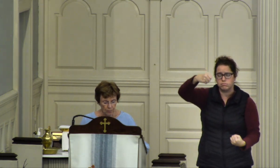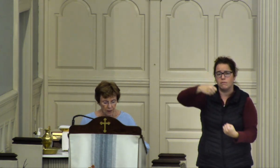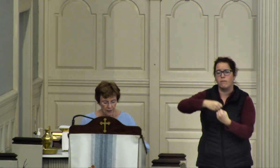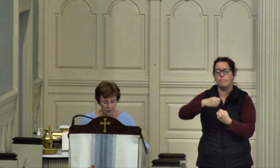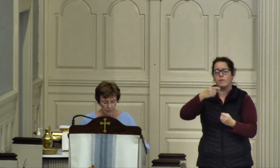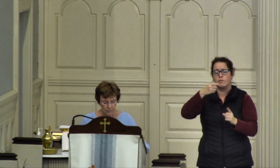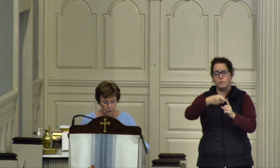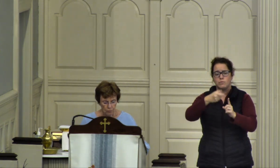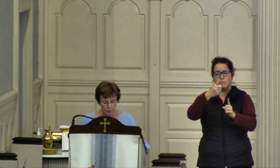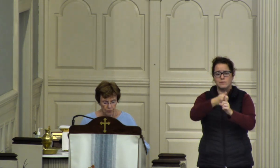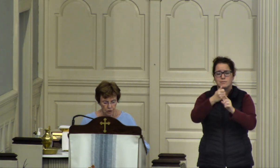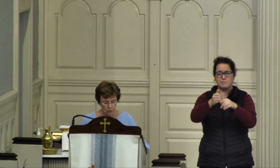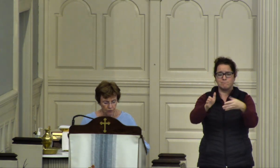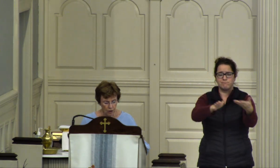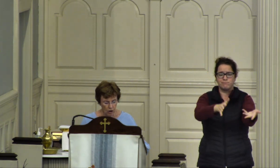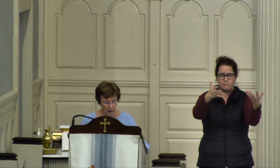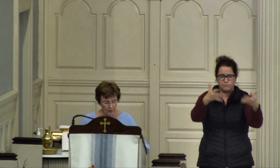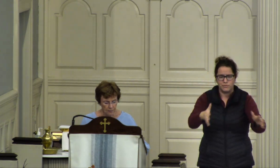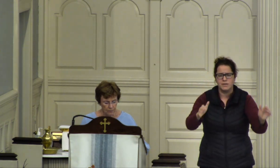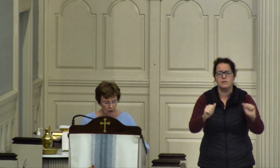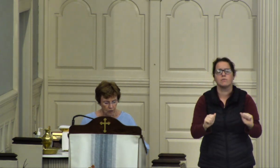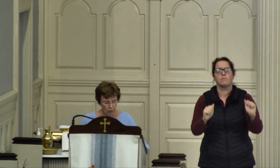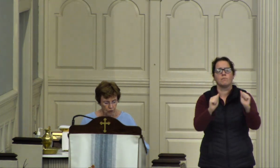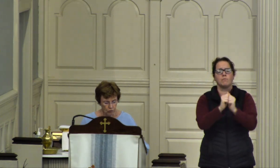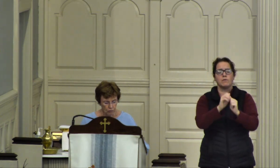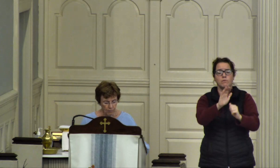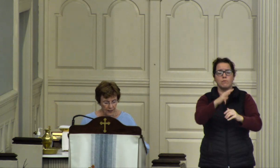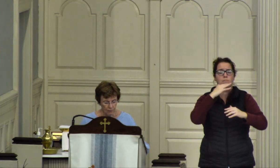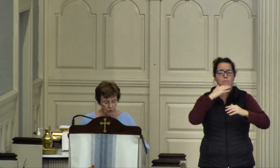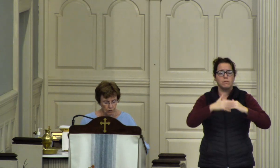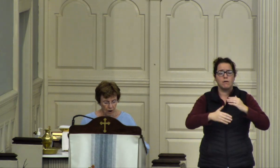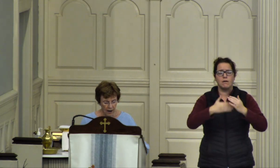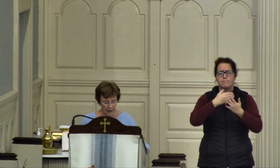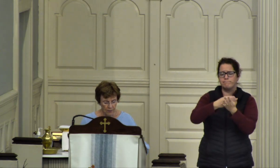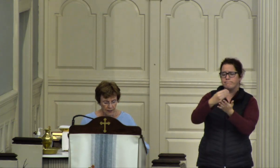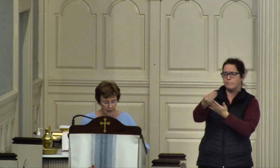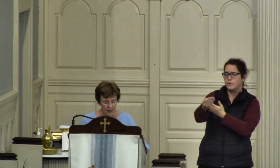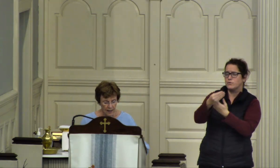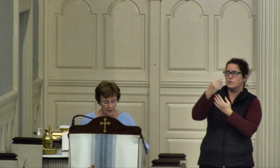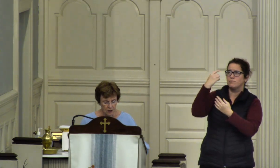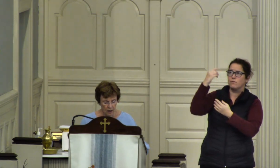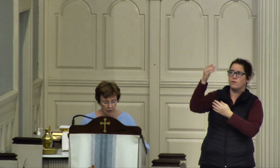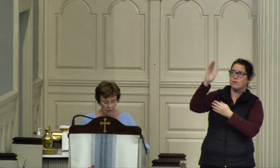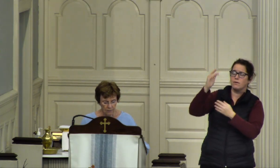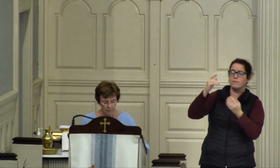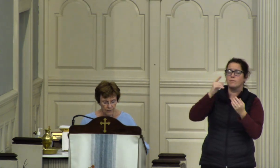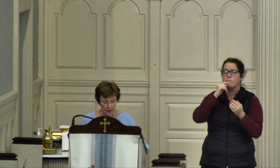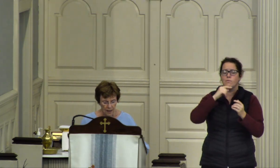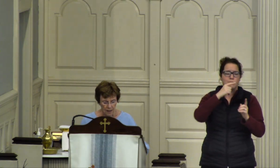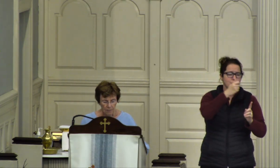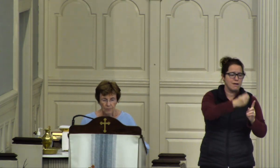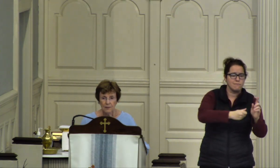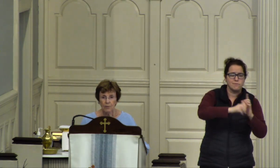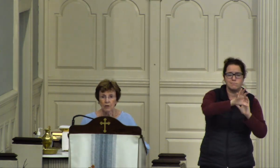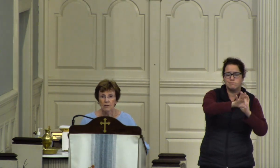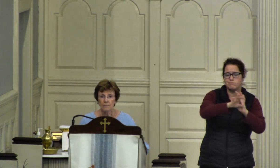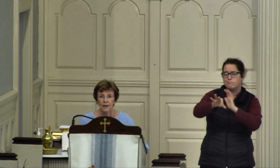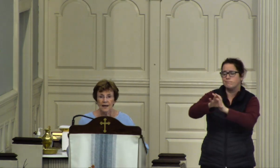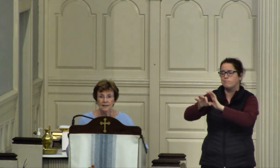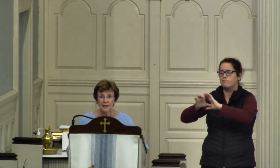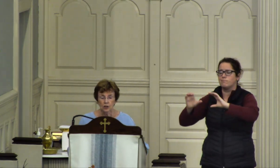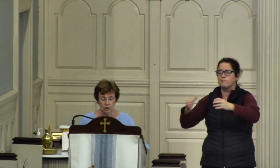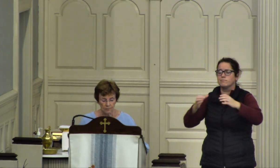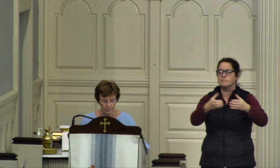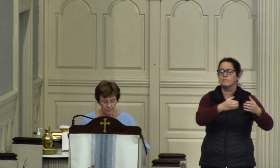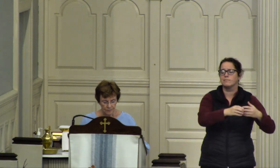your blood you purchased for God those from every tribe and tongue, people